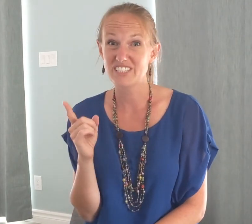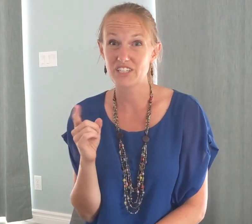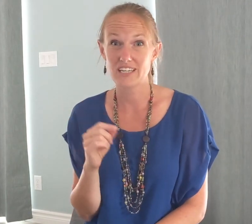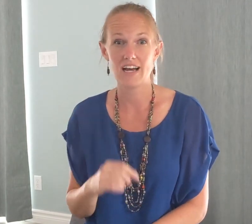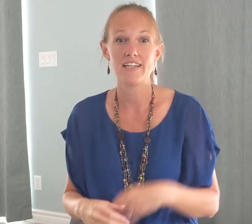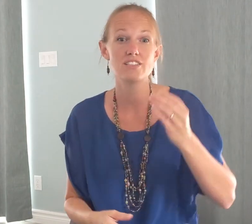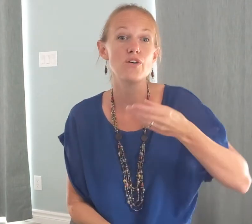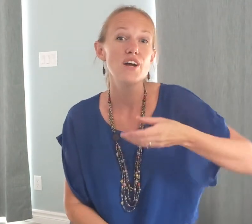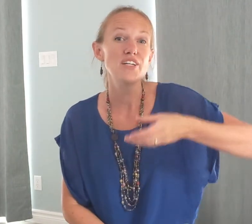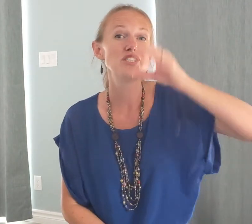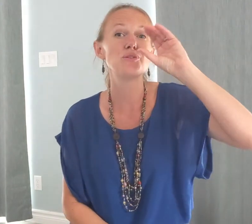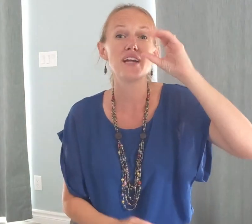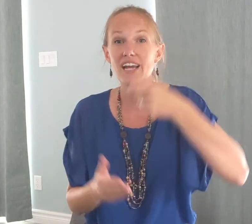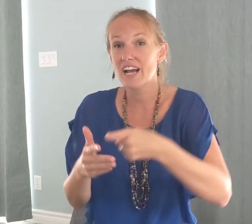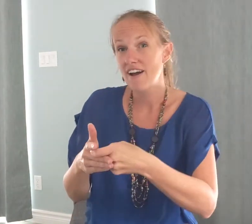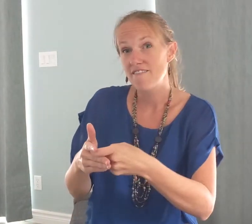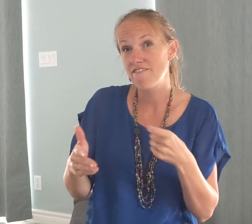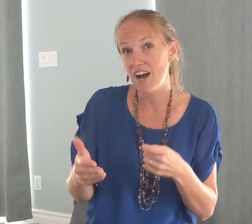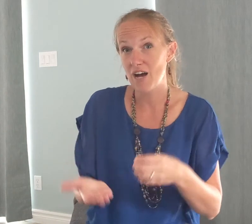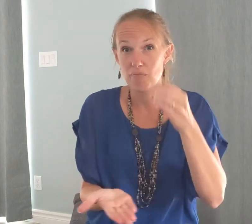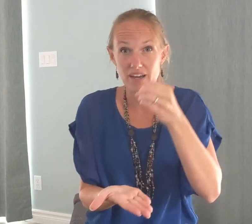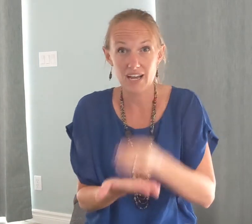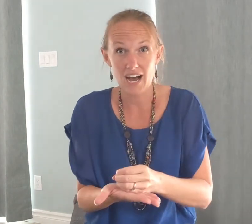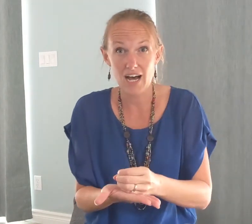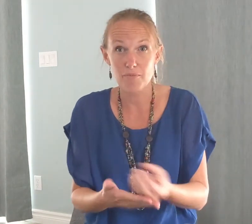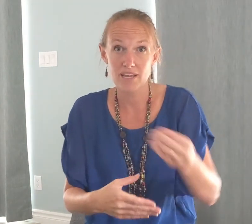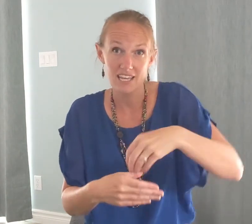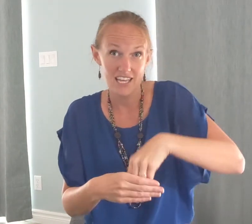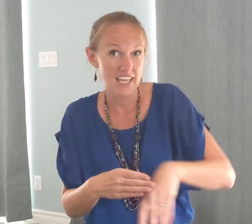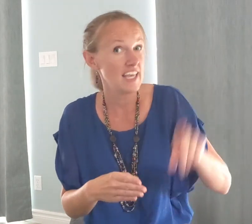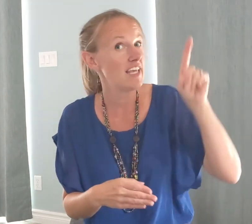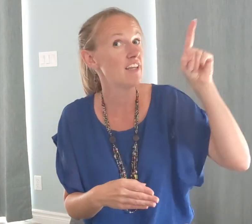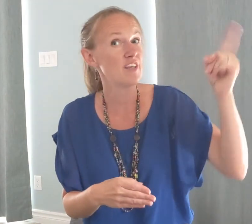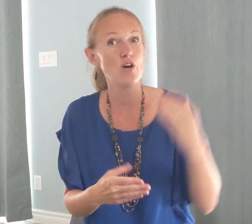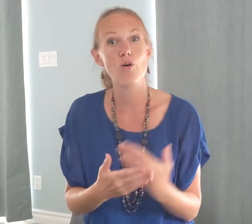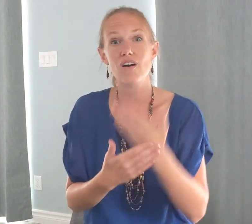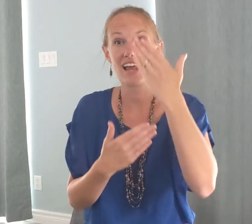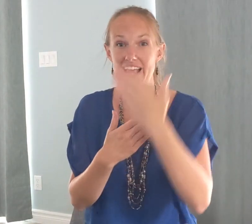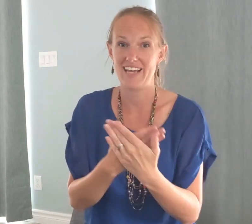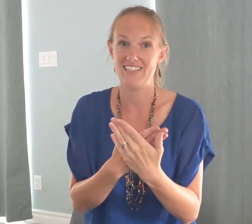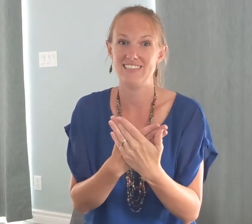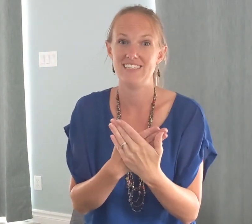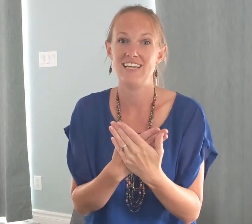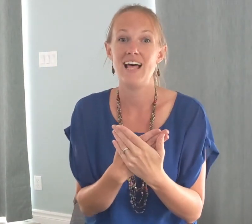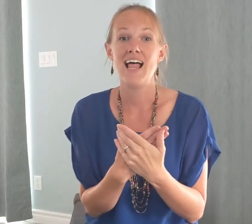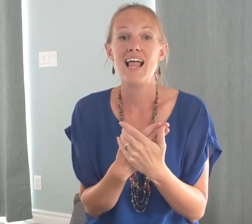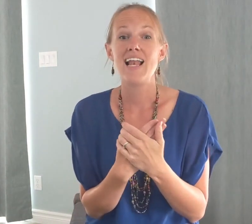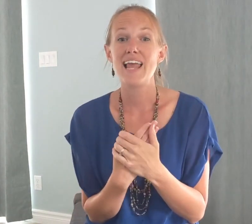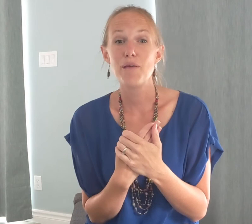tricky line. So drink from the cup in your hand. Lay